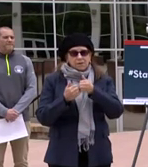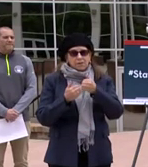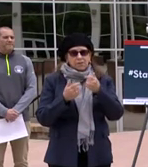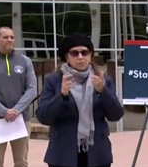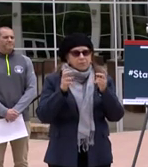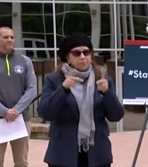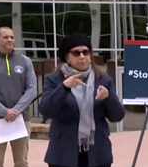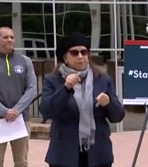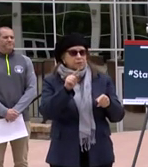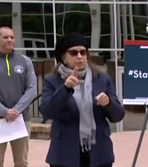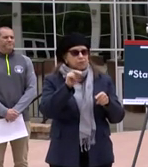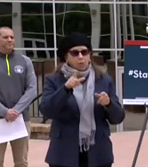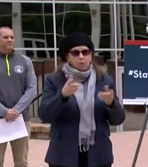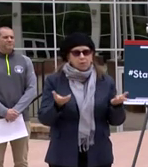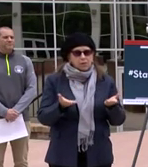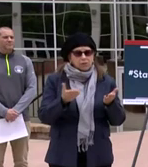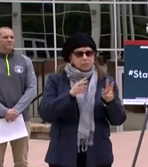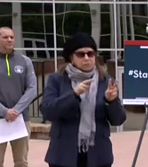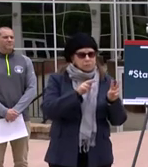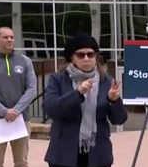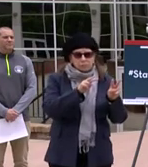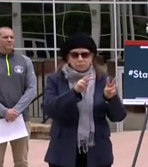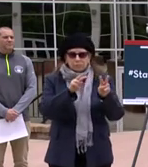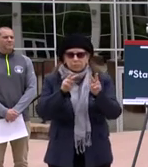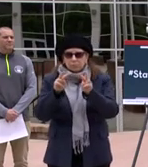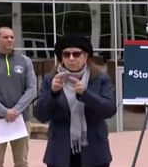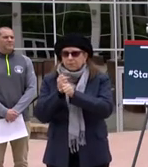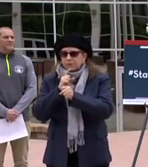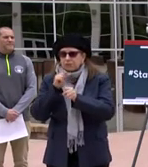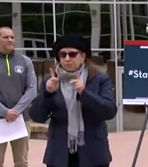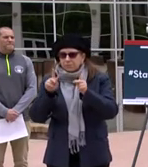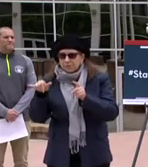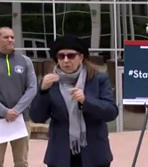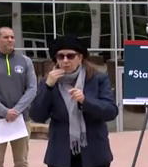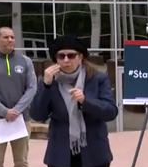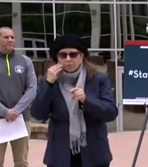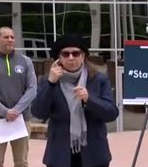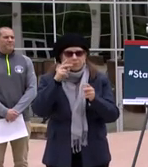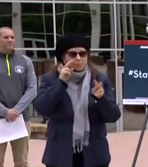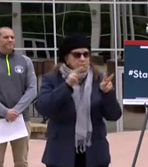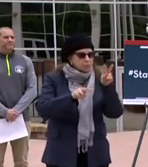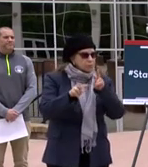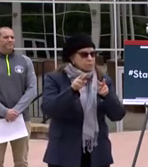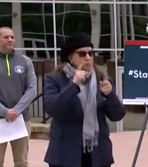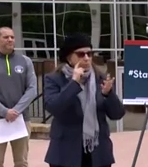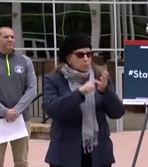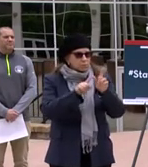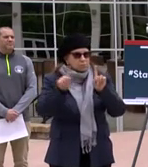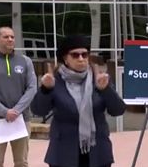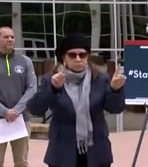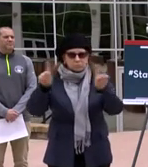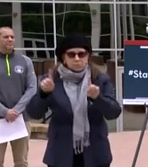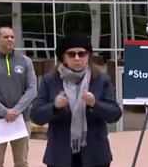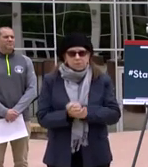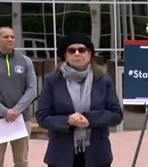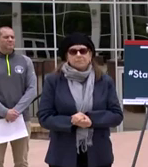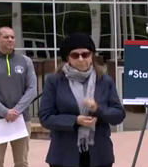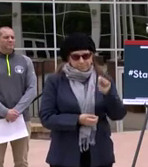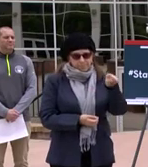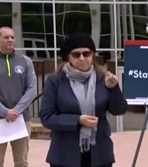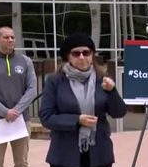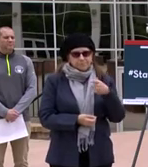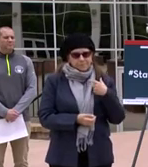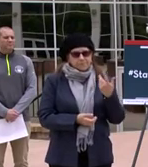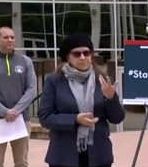sure people are staying at home or practicing social distancing? As you know, Finnett, we started that process last week.